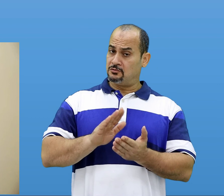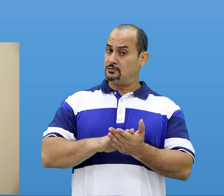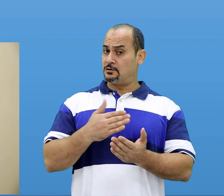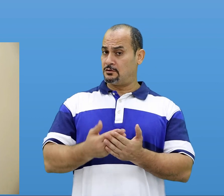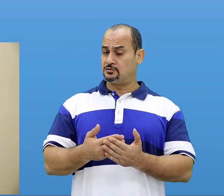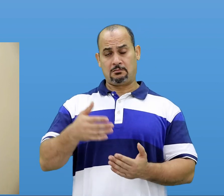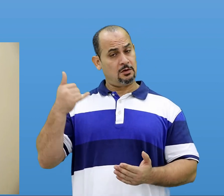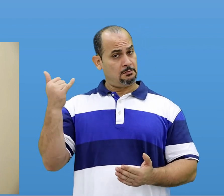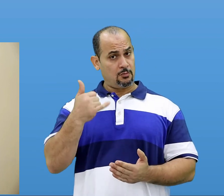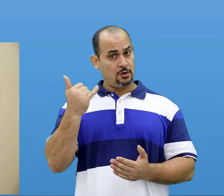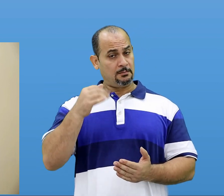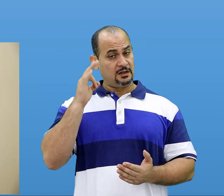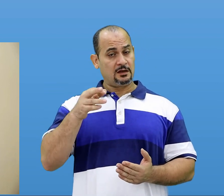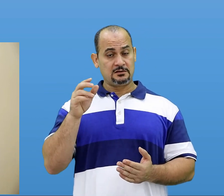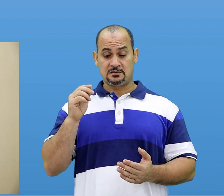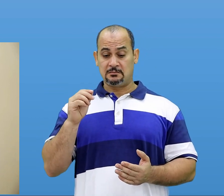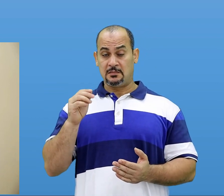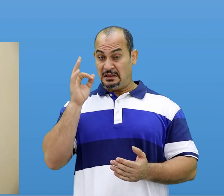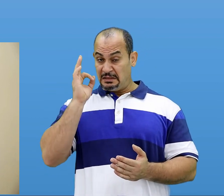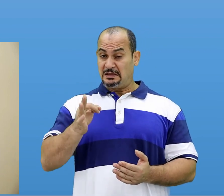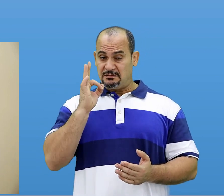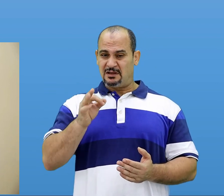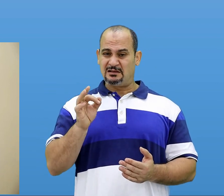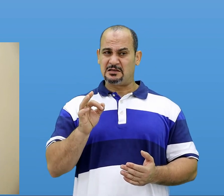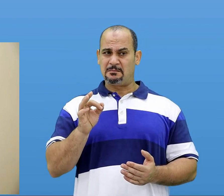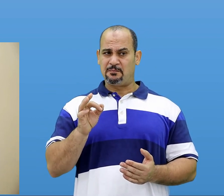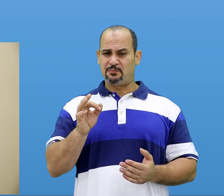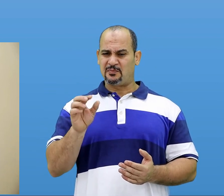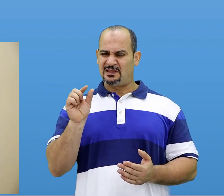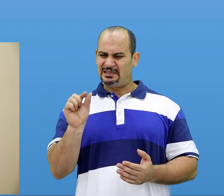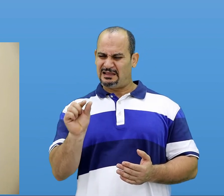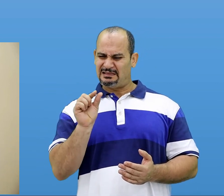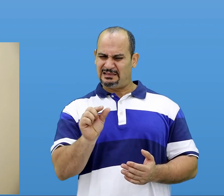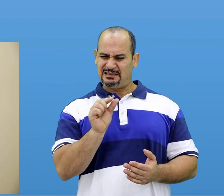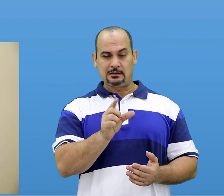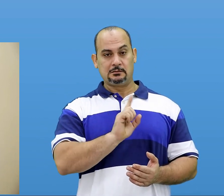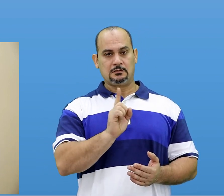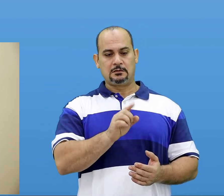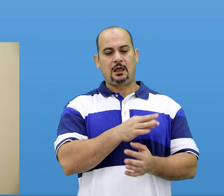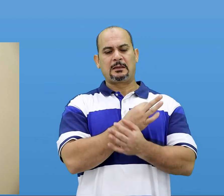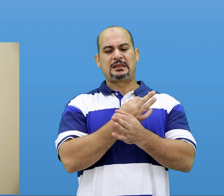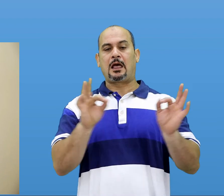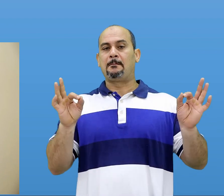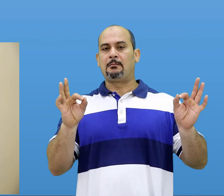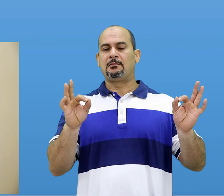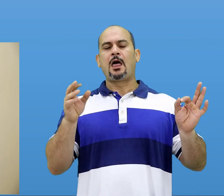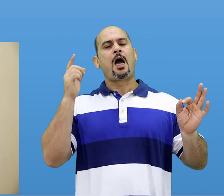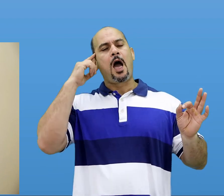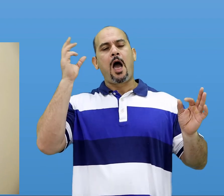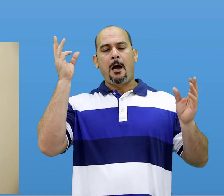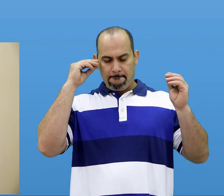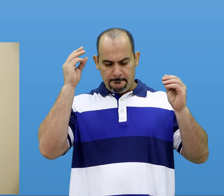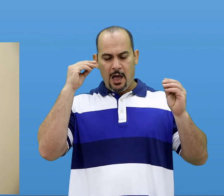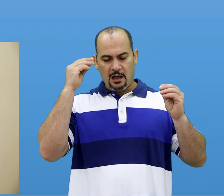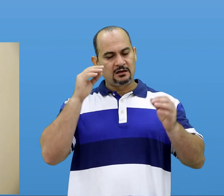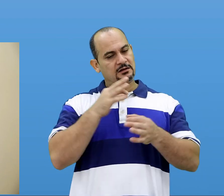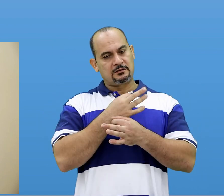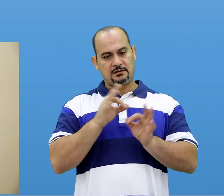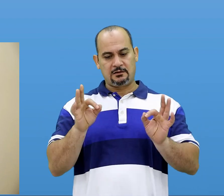translation, and we said if you want to translate, don't translate word by word, but translate the whole sentence